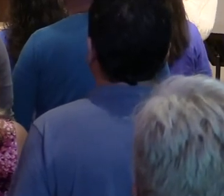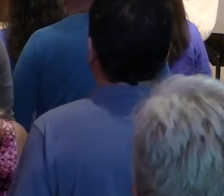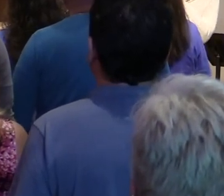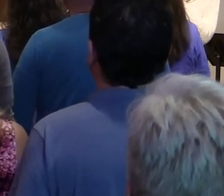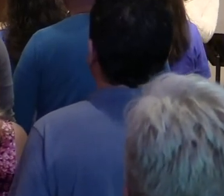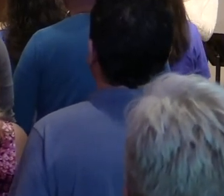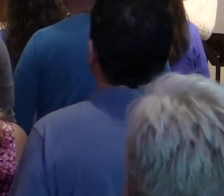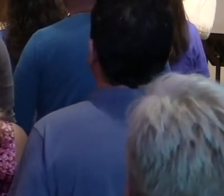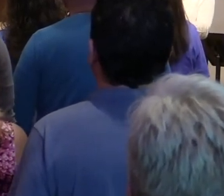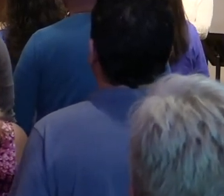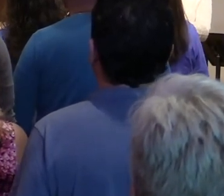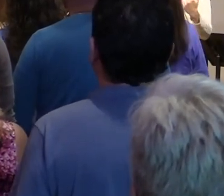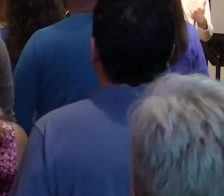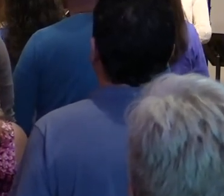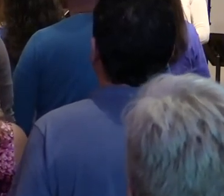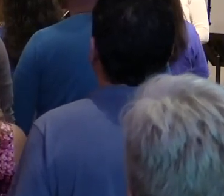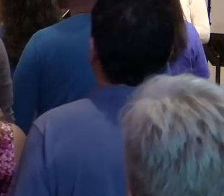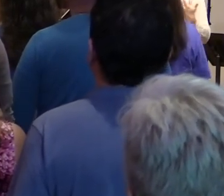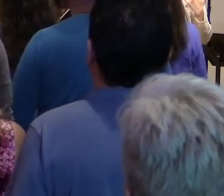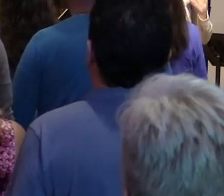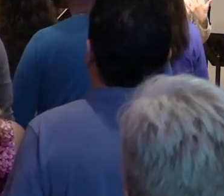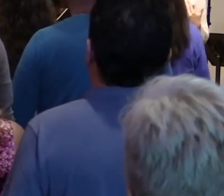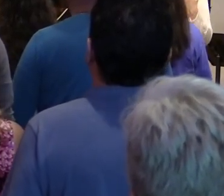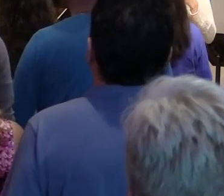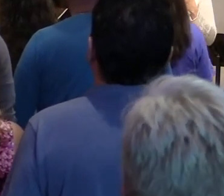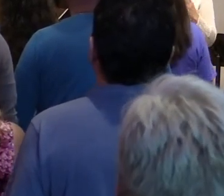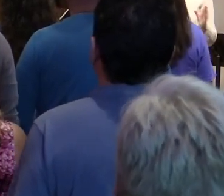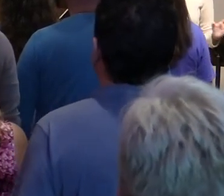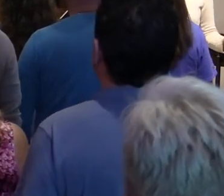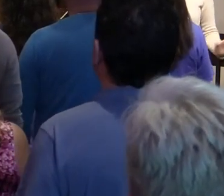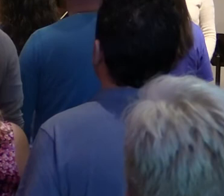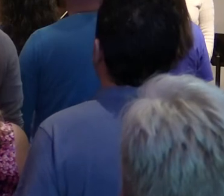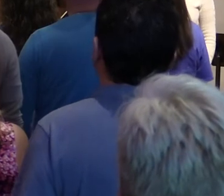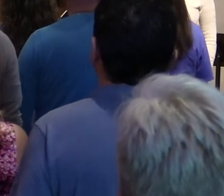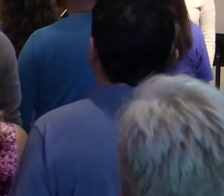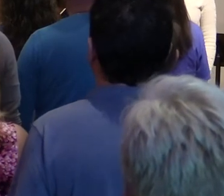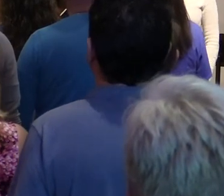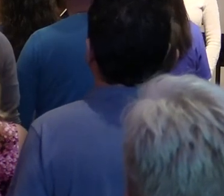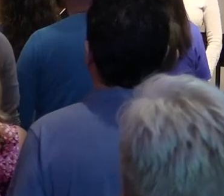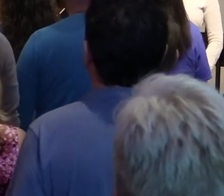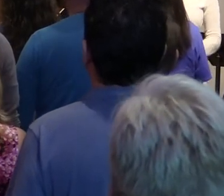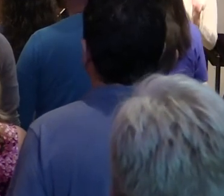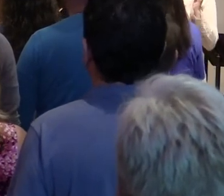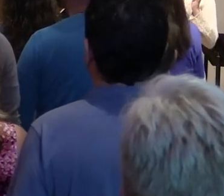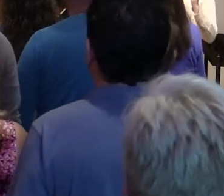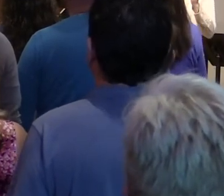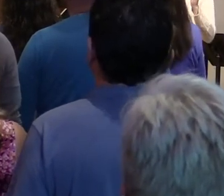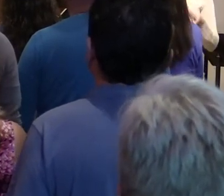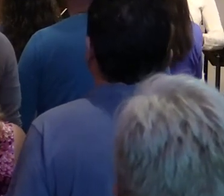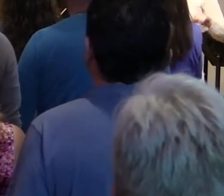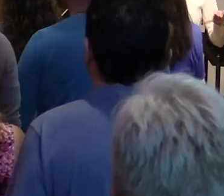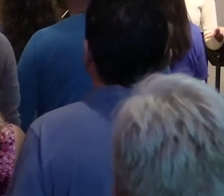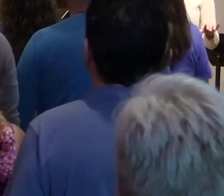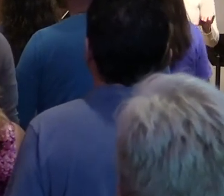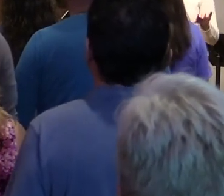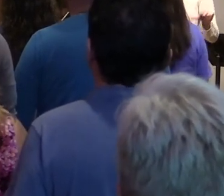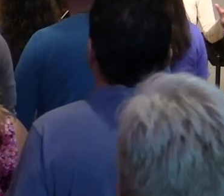Open my heart, Lord, and let it be with